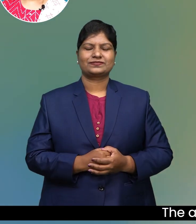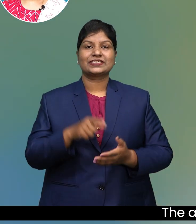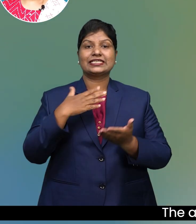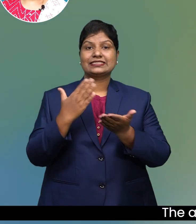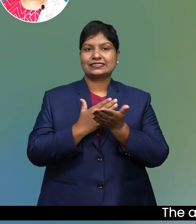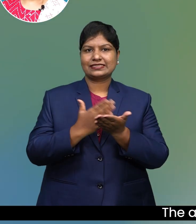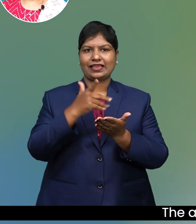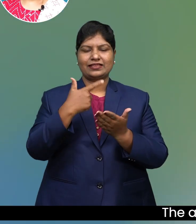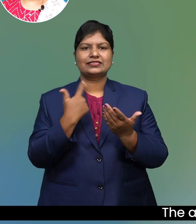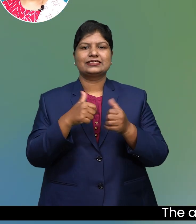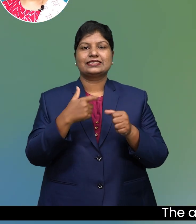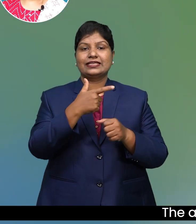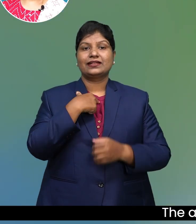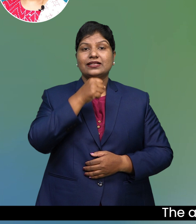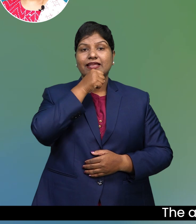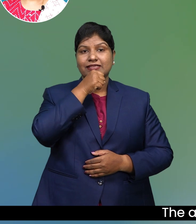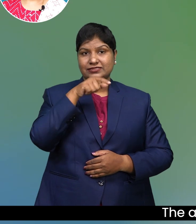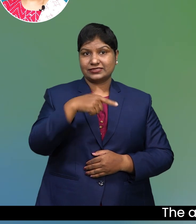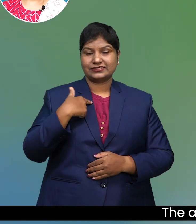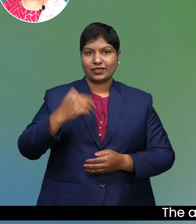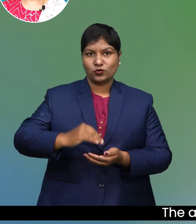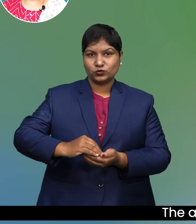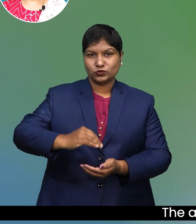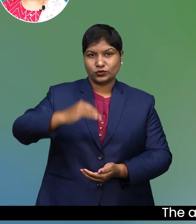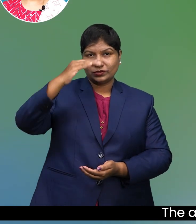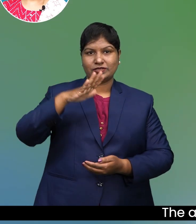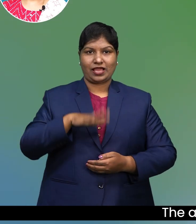the age of adolescence,